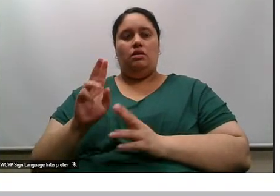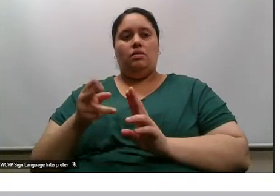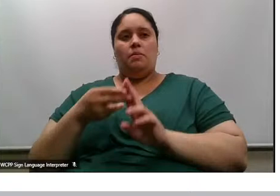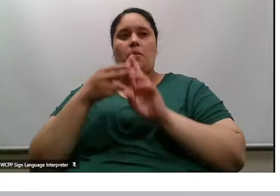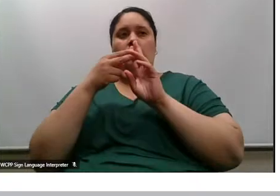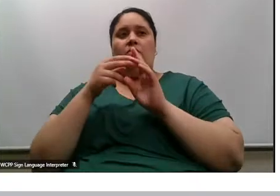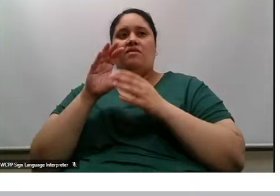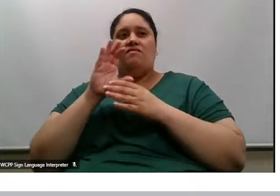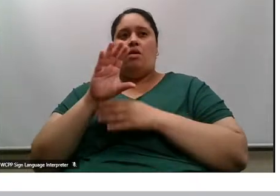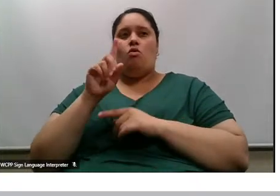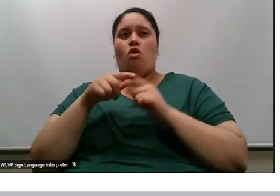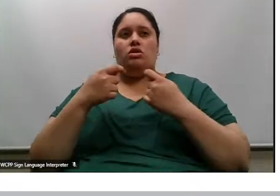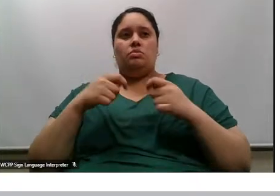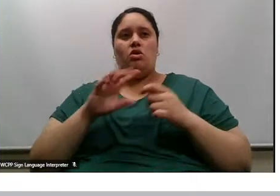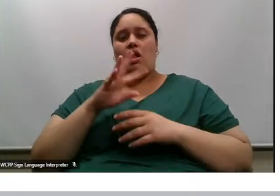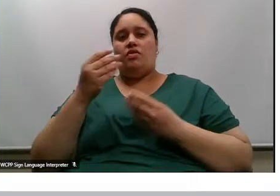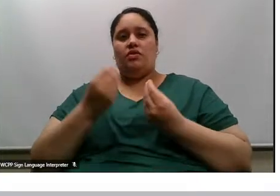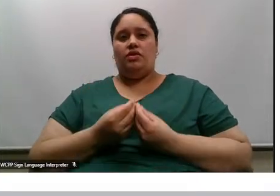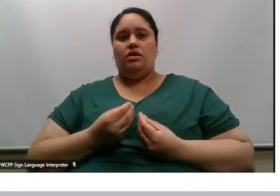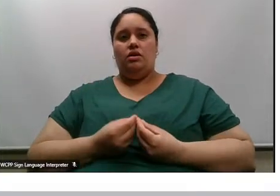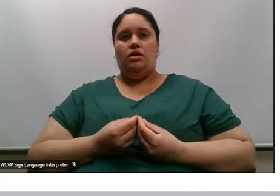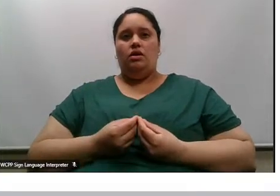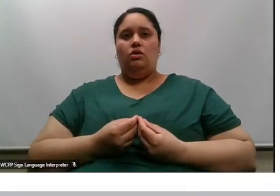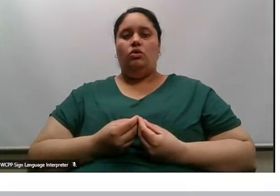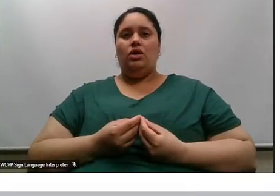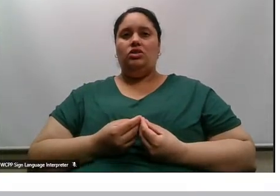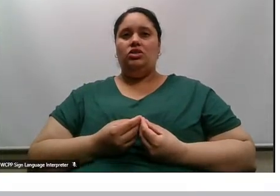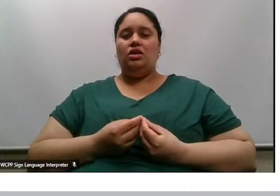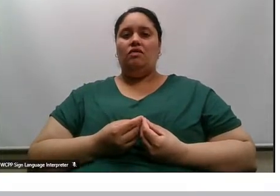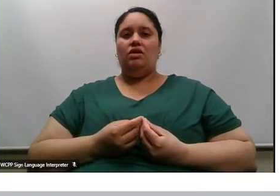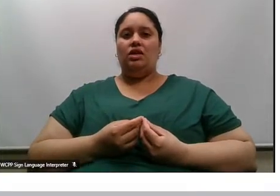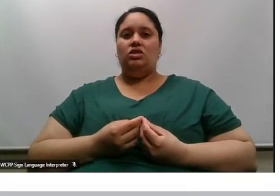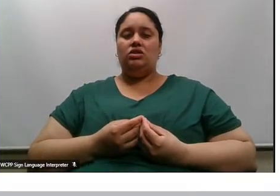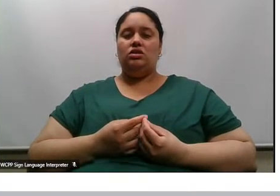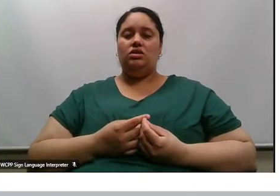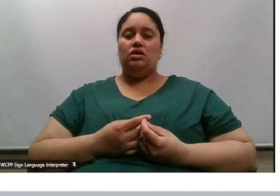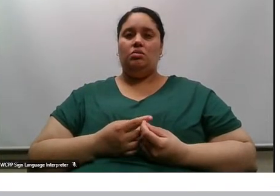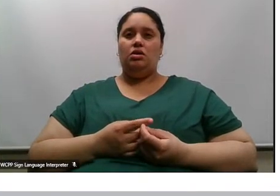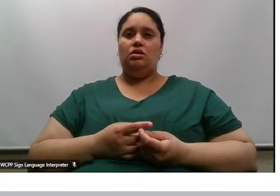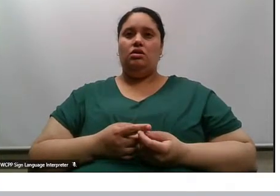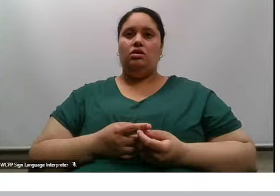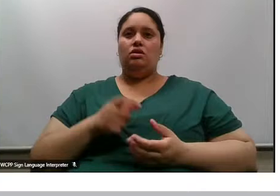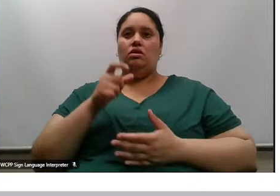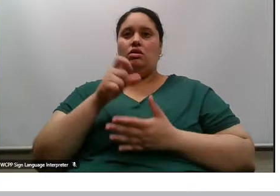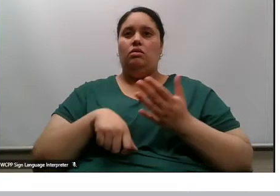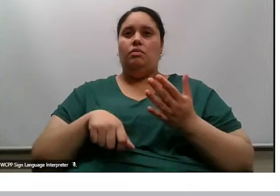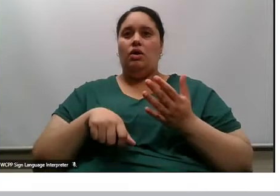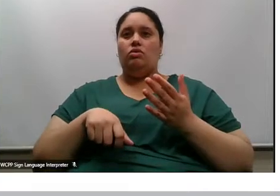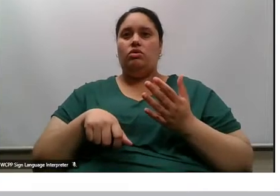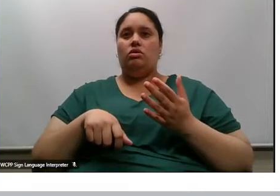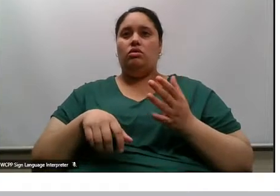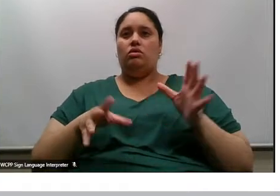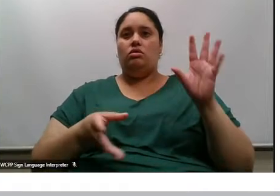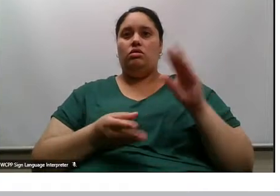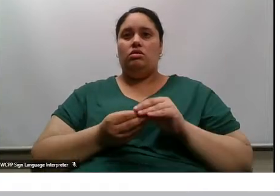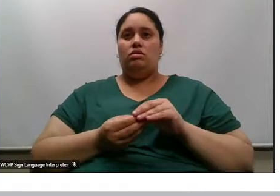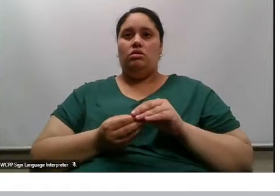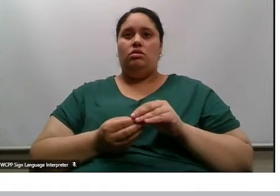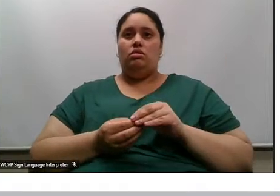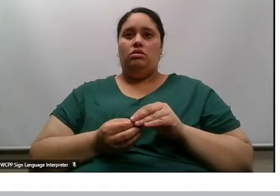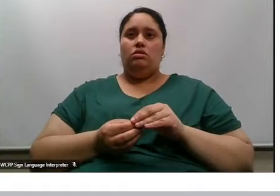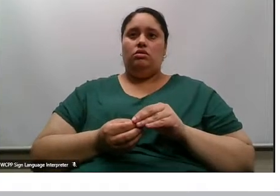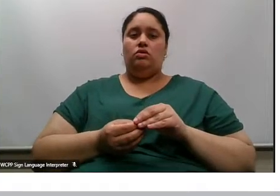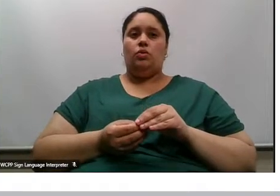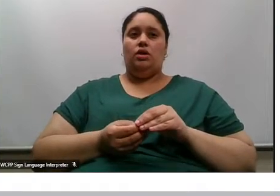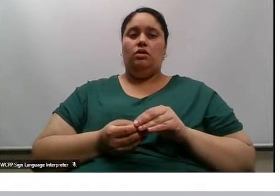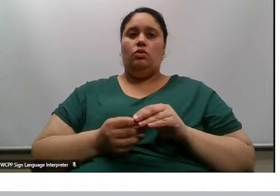spend on anything else. And that's the reason why the amount was that quantum. Then